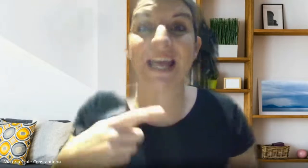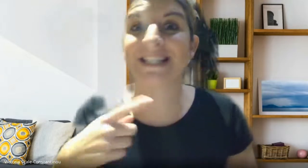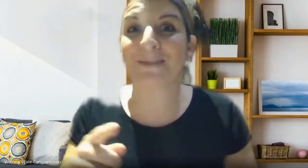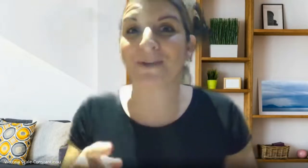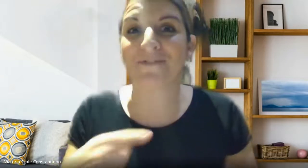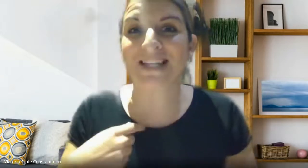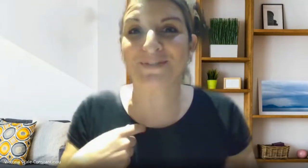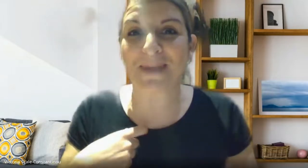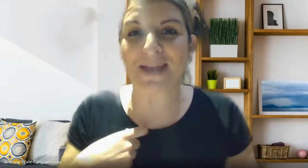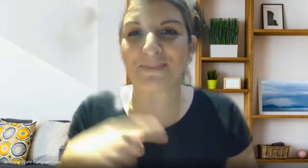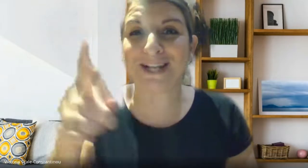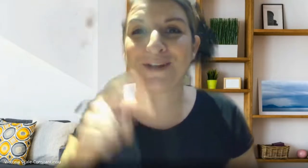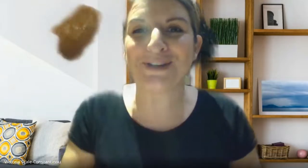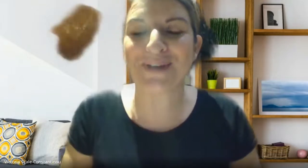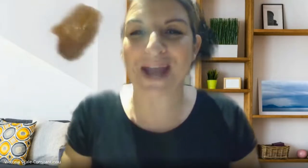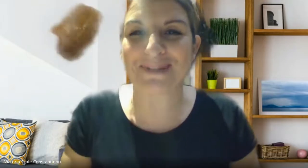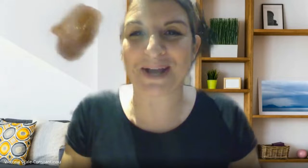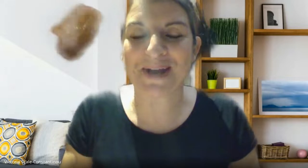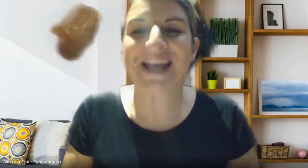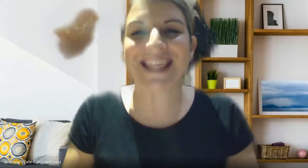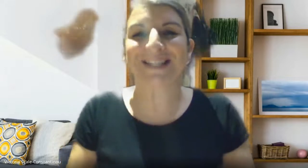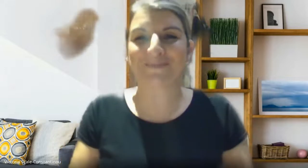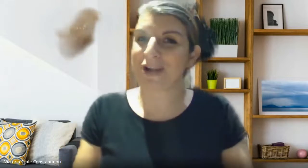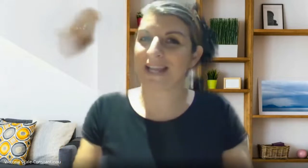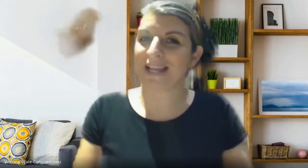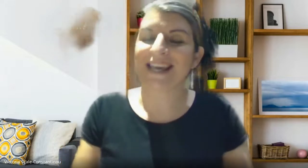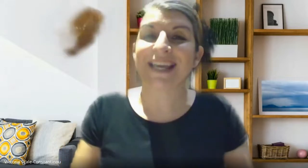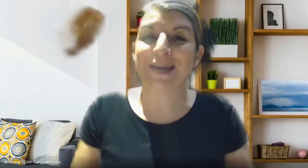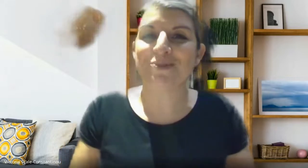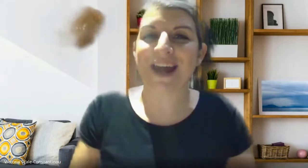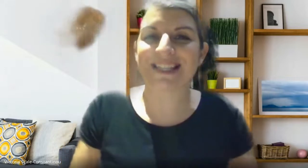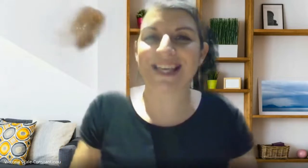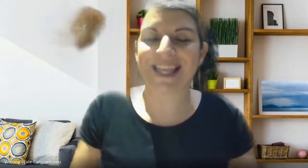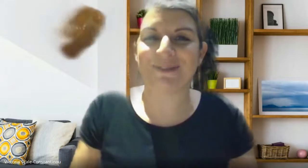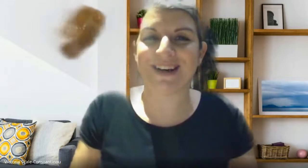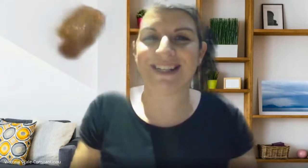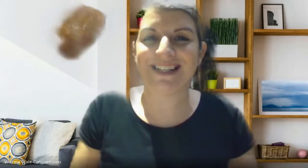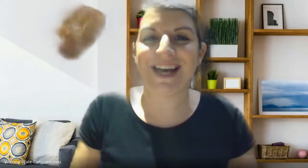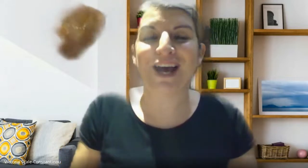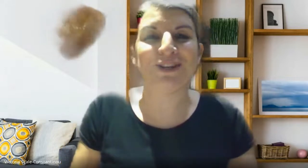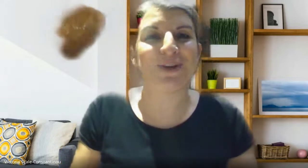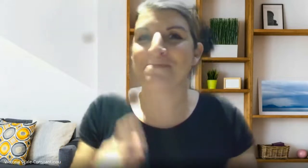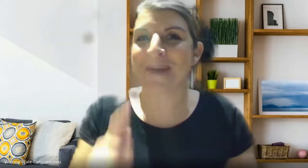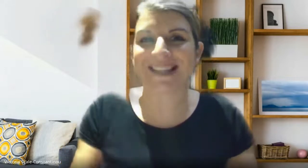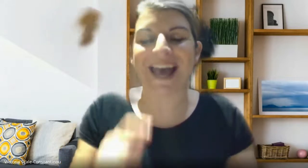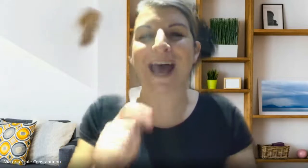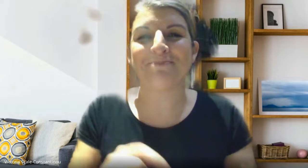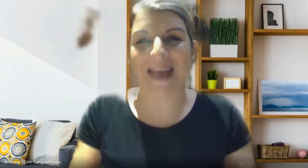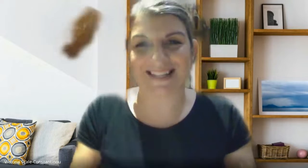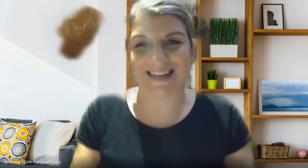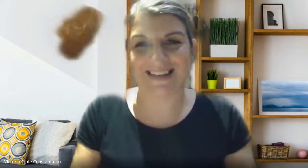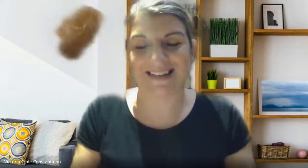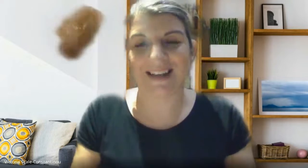Fantastic. It's still a bit fast for me, but I know you kept up. That's brilliant. Keep practicing that one and you'll get better